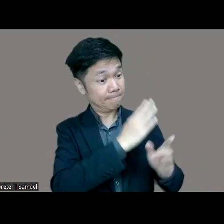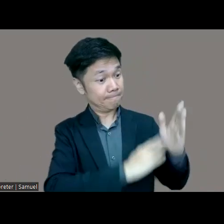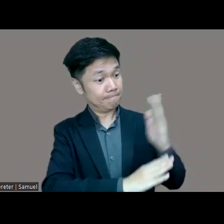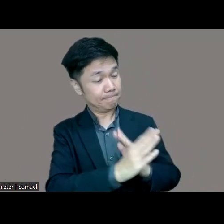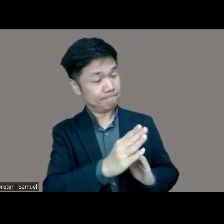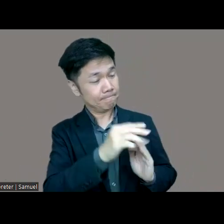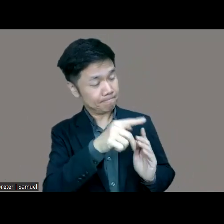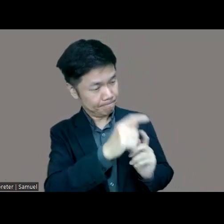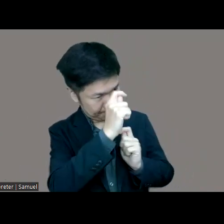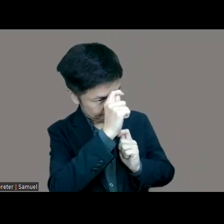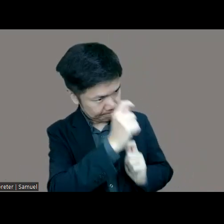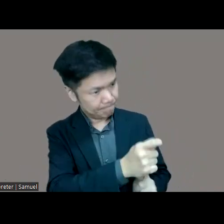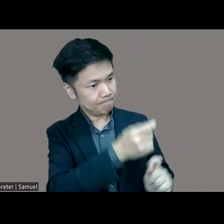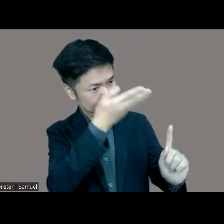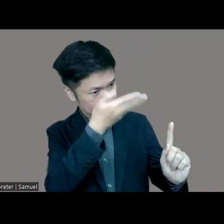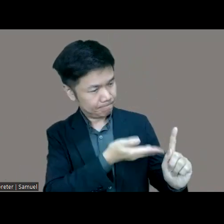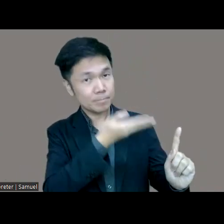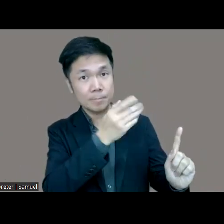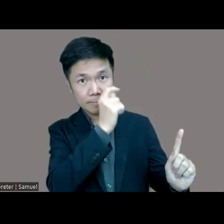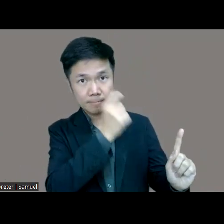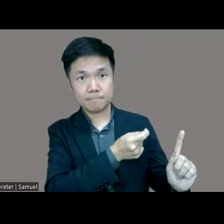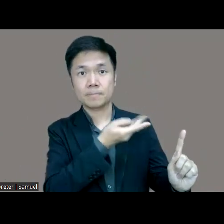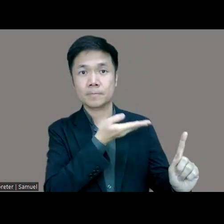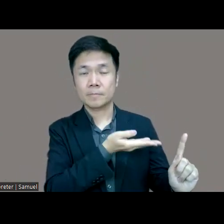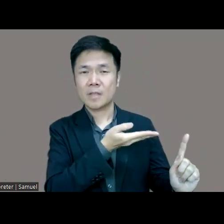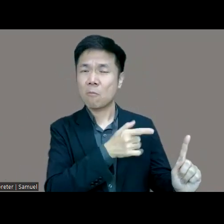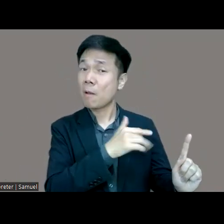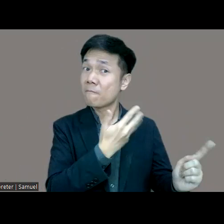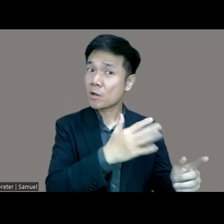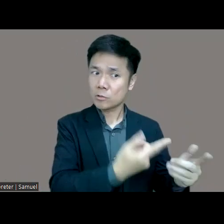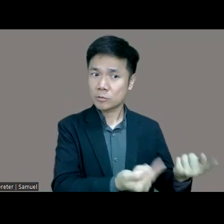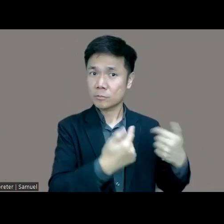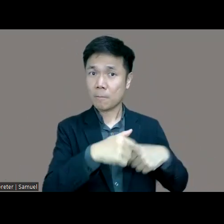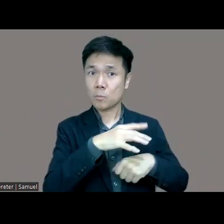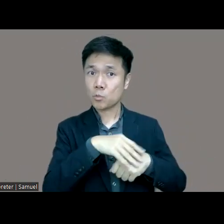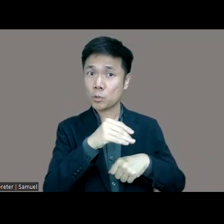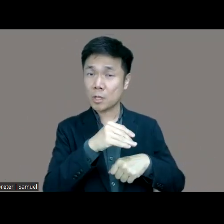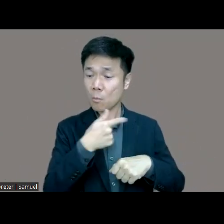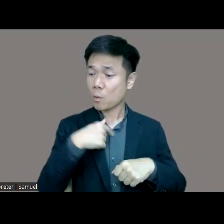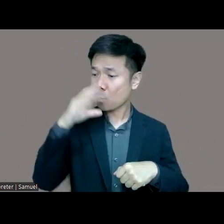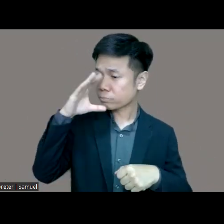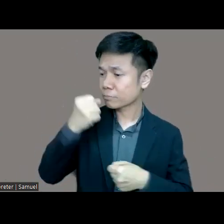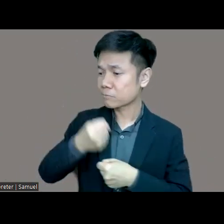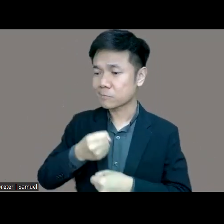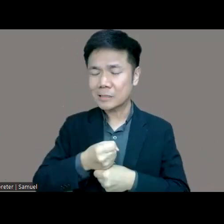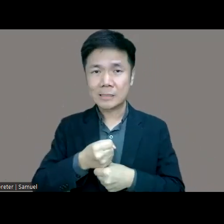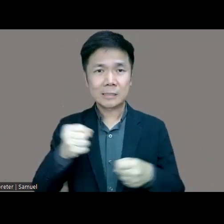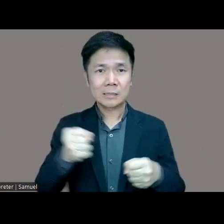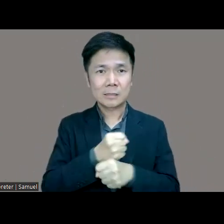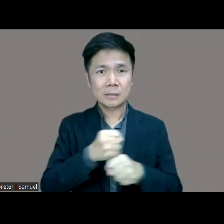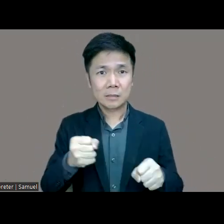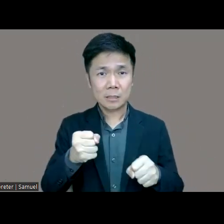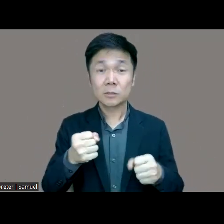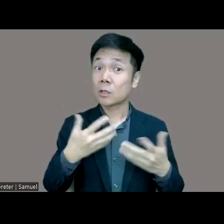has a problem getting into job market, and then they decided to create like subsidized